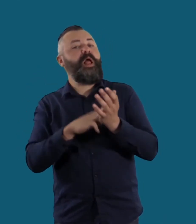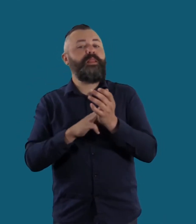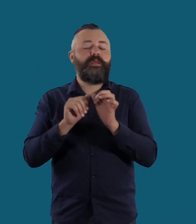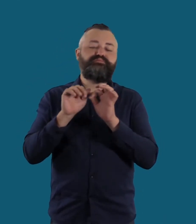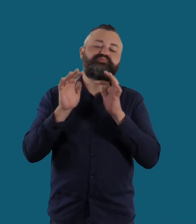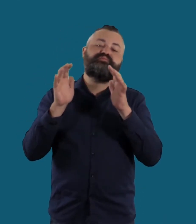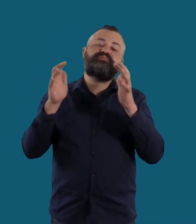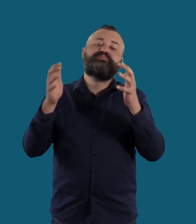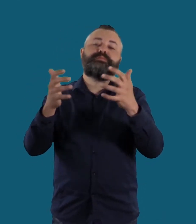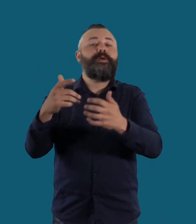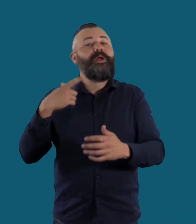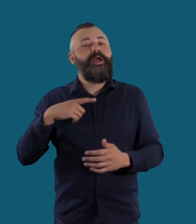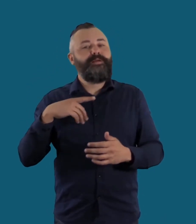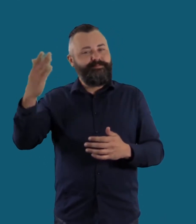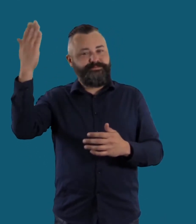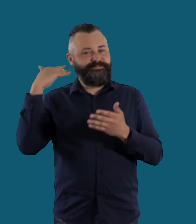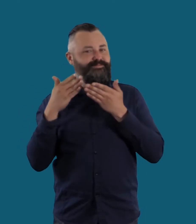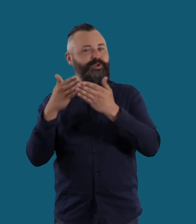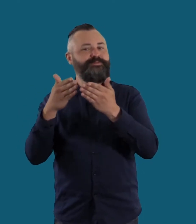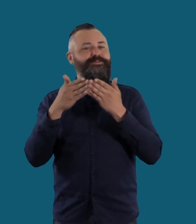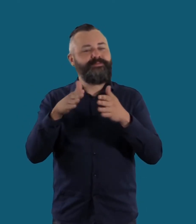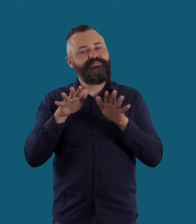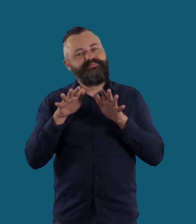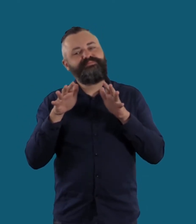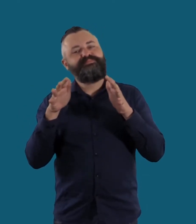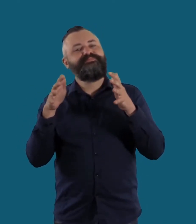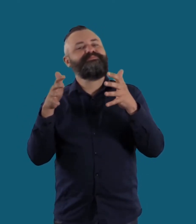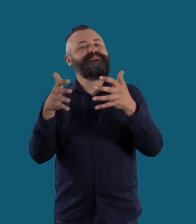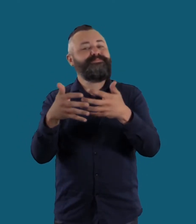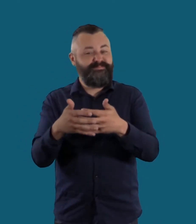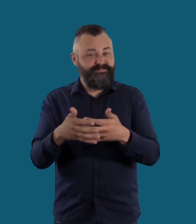taking 3 to 6 months, due to international travel being mainly by ship.